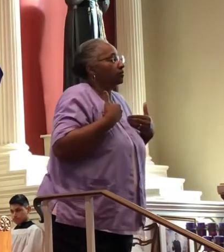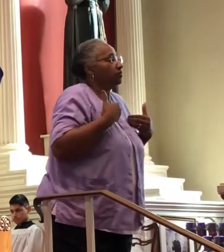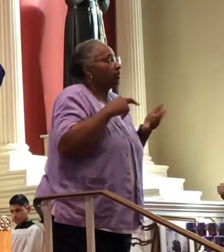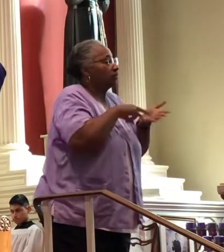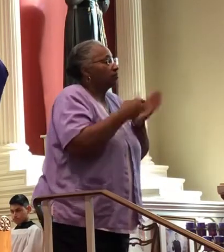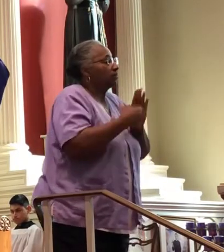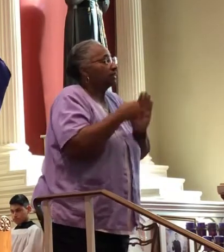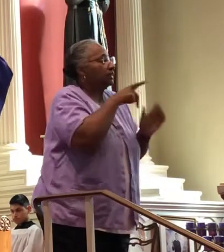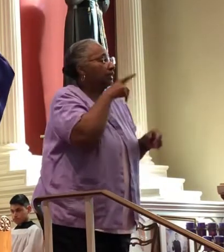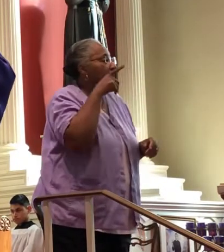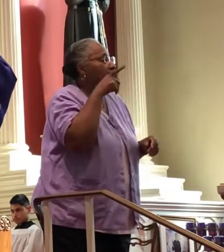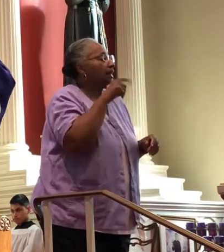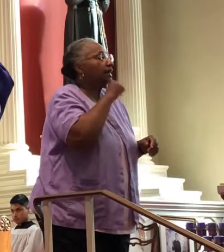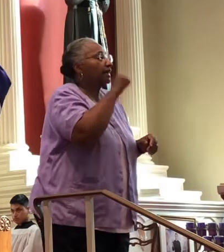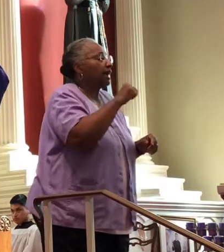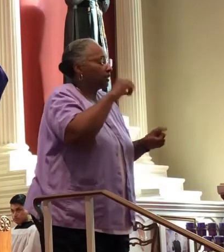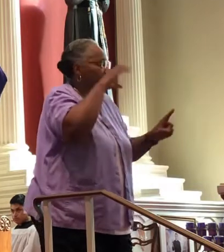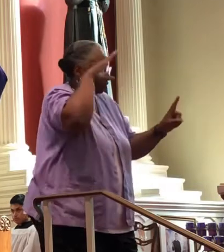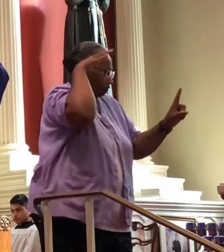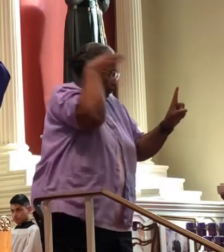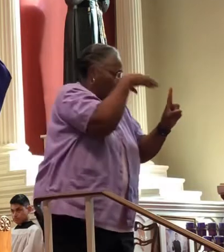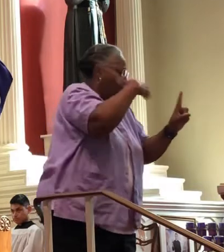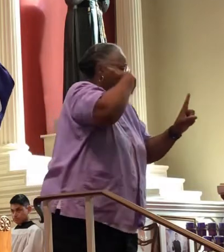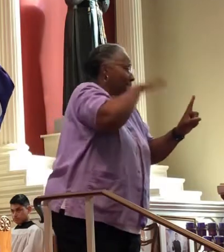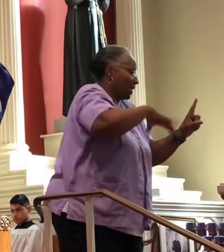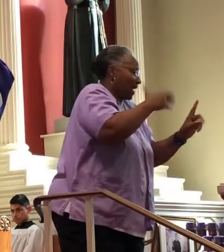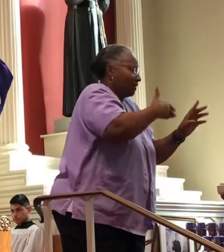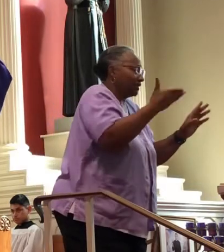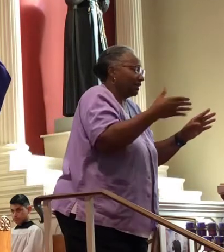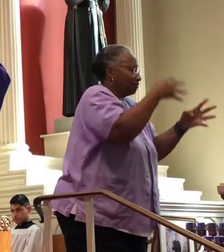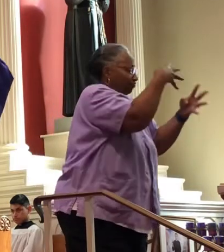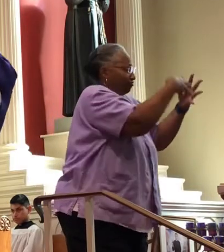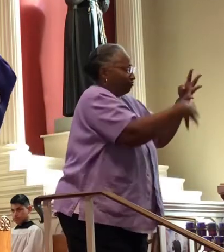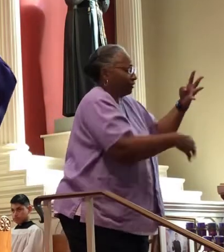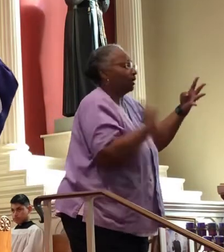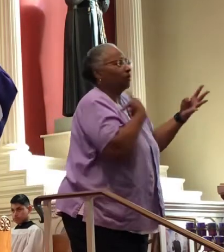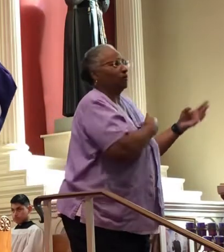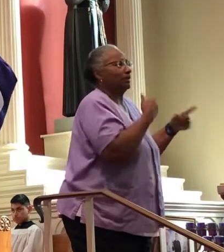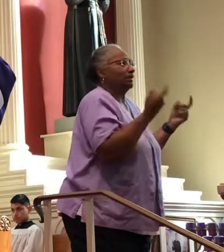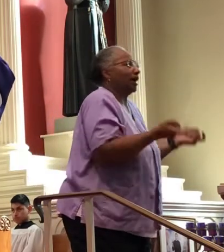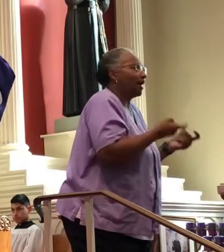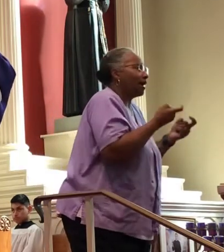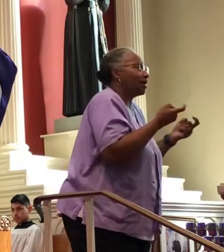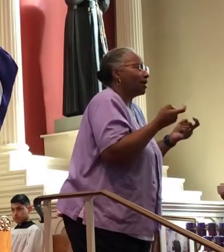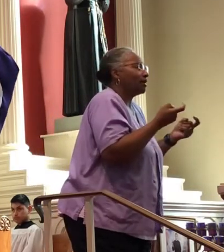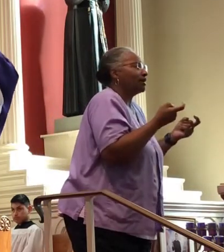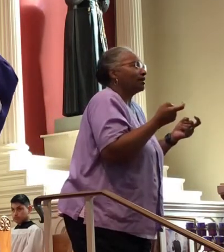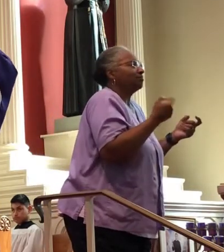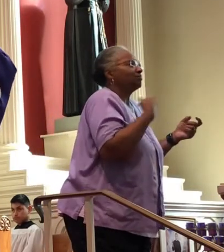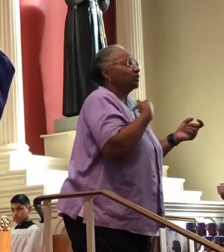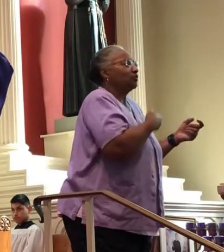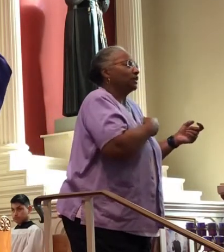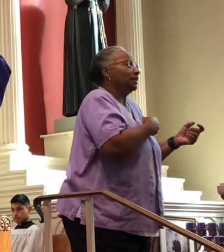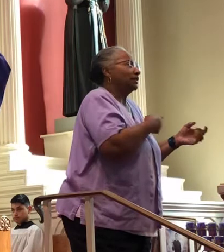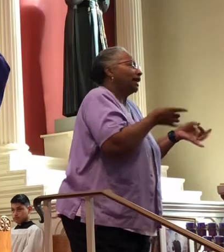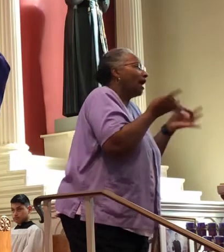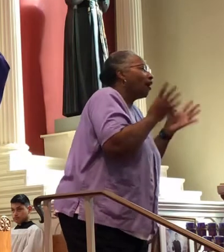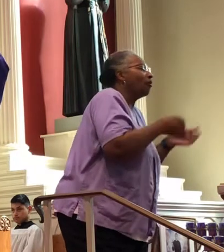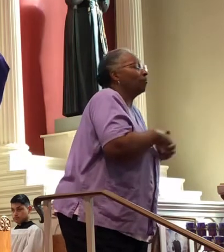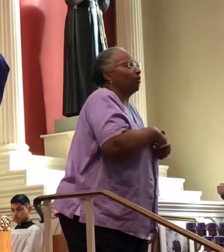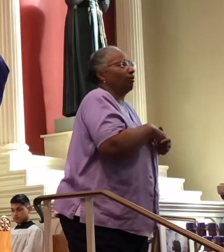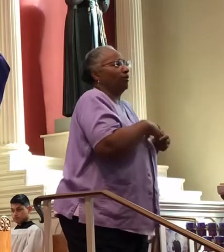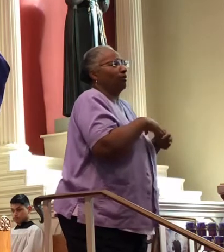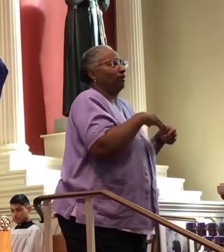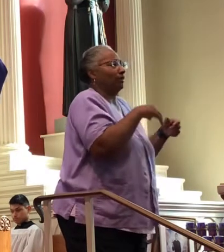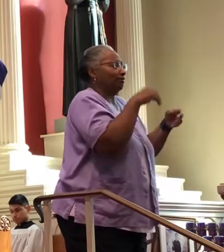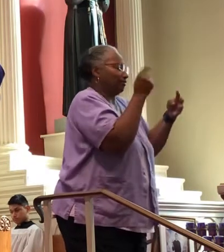about. Not to ponder on bad things and how terrible we are and how much we're tempted and how sinful we are. That's